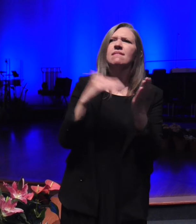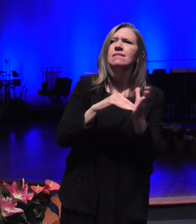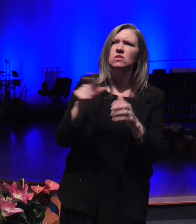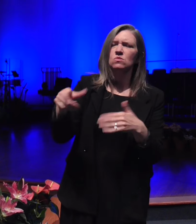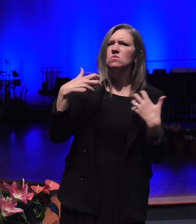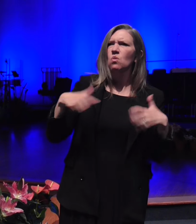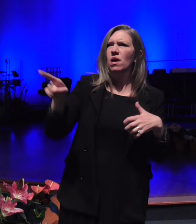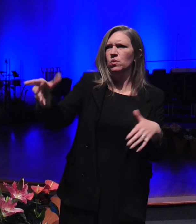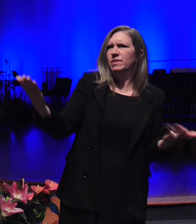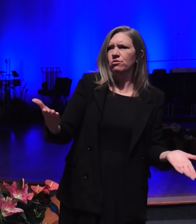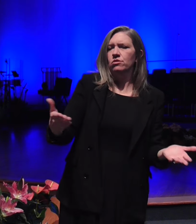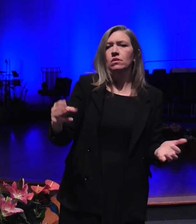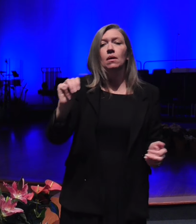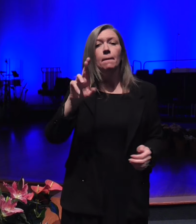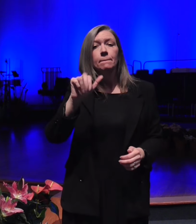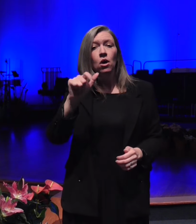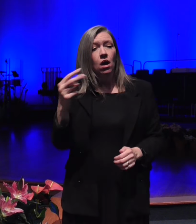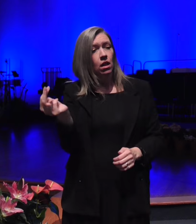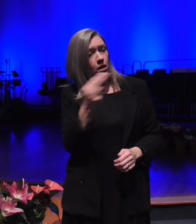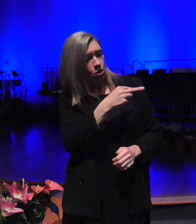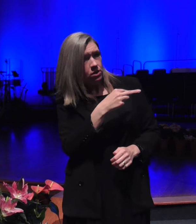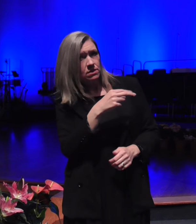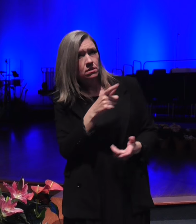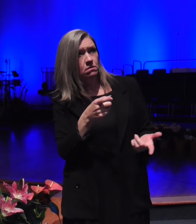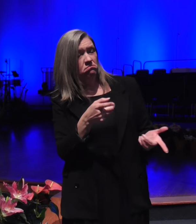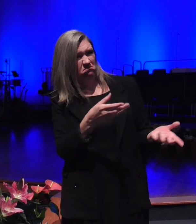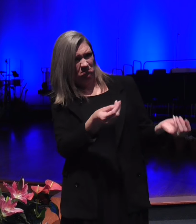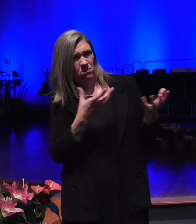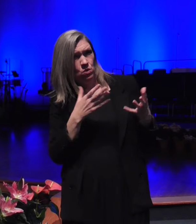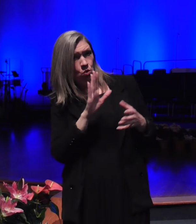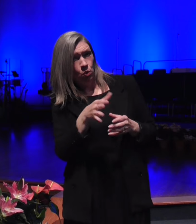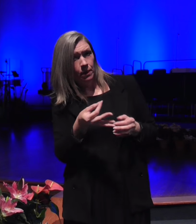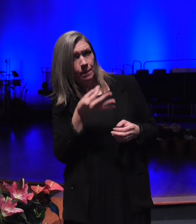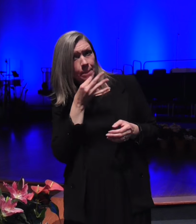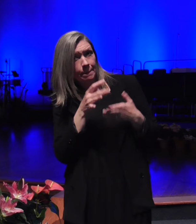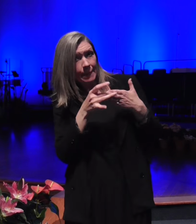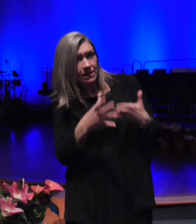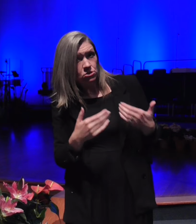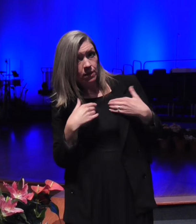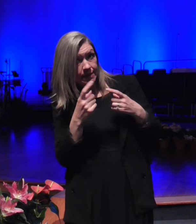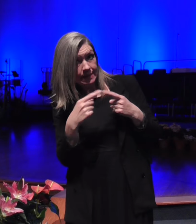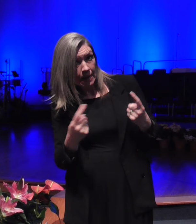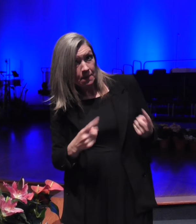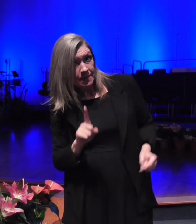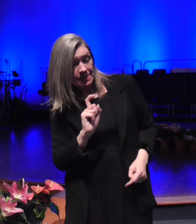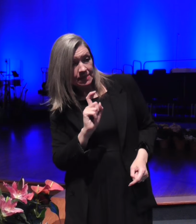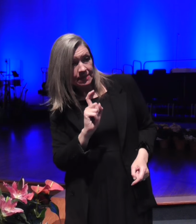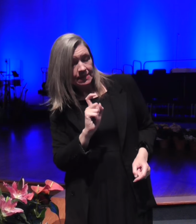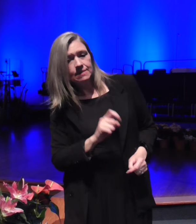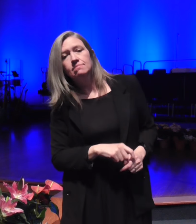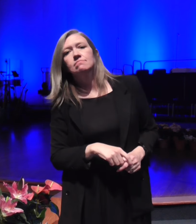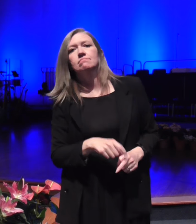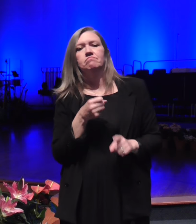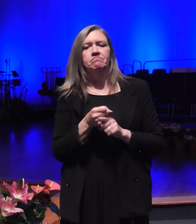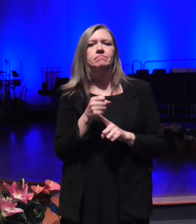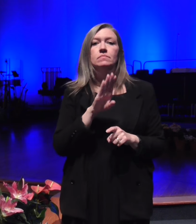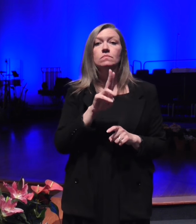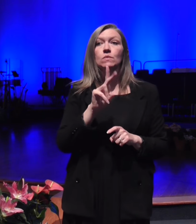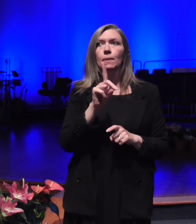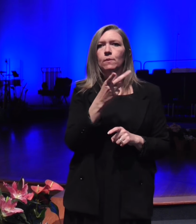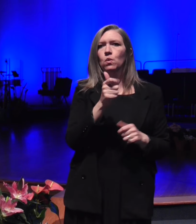And Mara looks at Ananda and says, are you saying your master has enemies? Just then, Buddha comes out